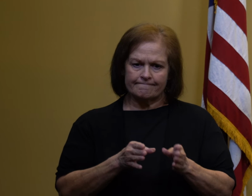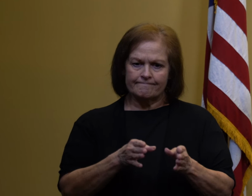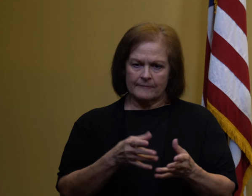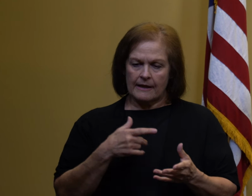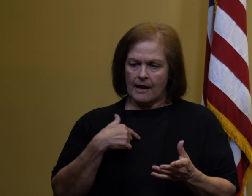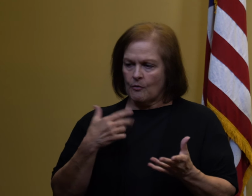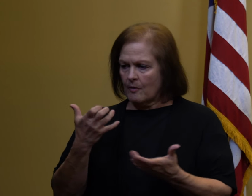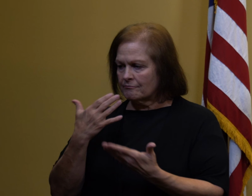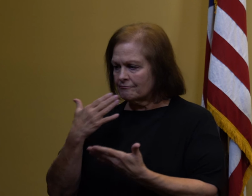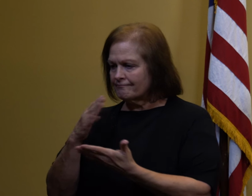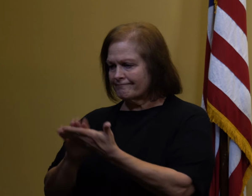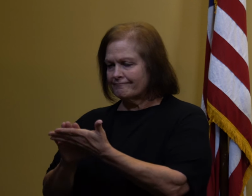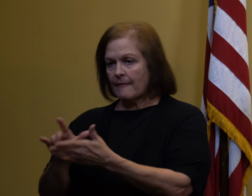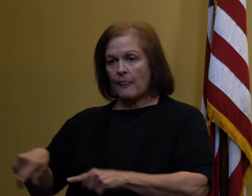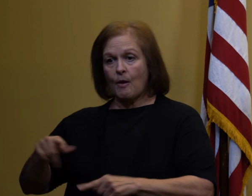do.